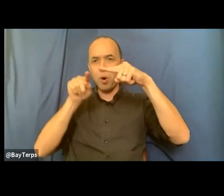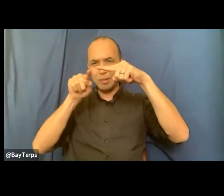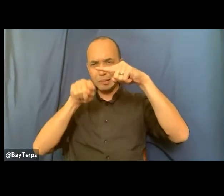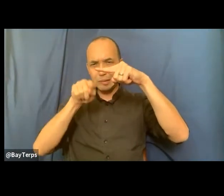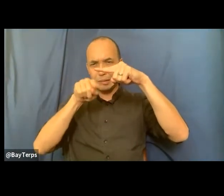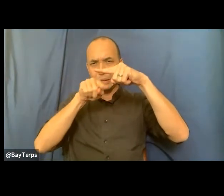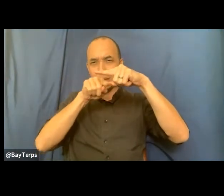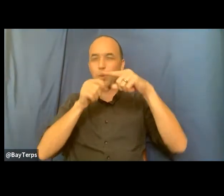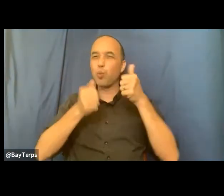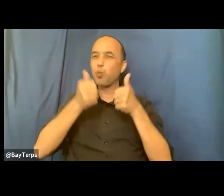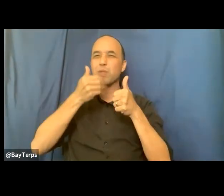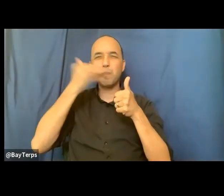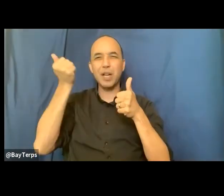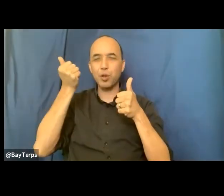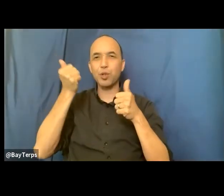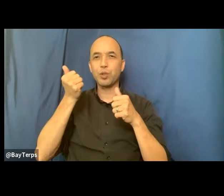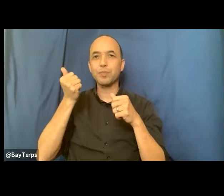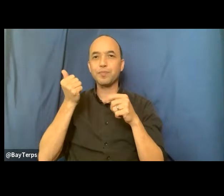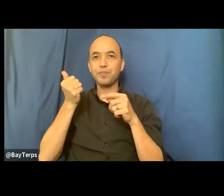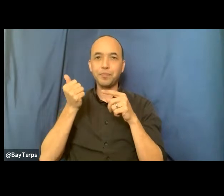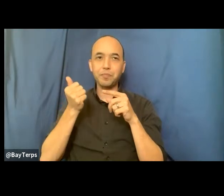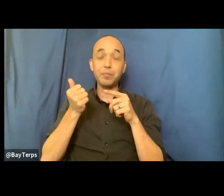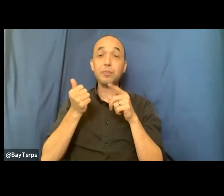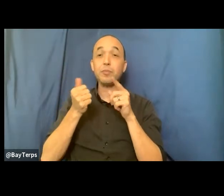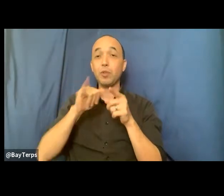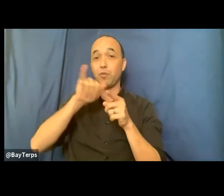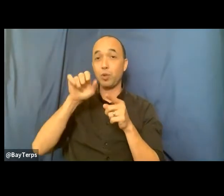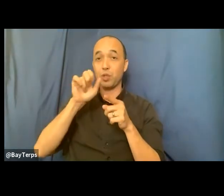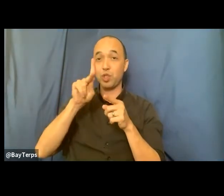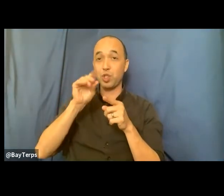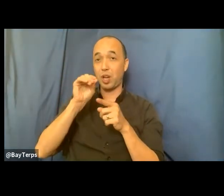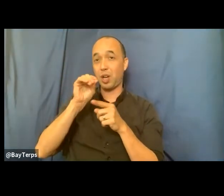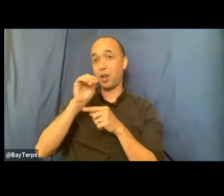I like a thin blade, a saw.